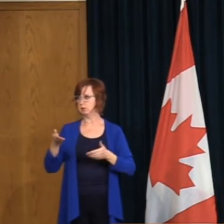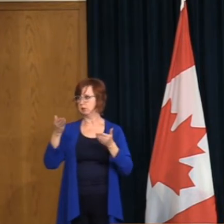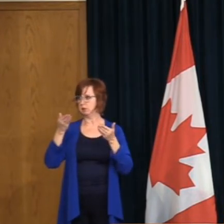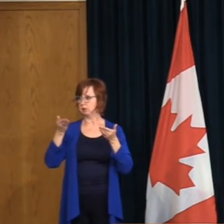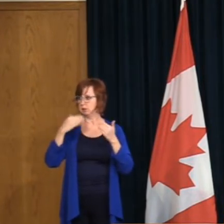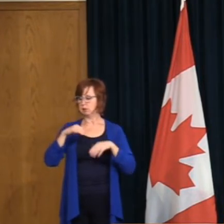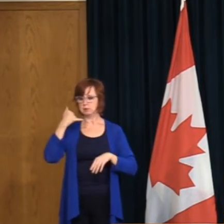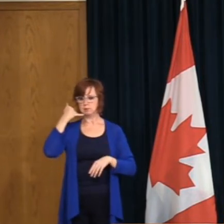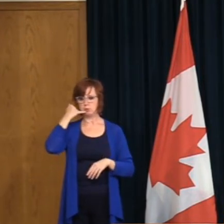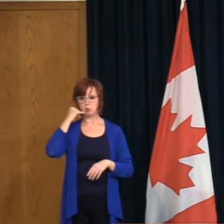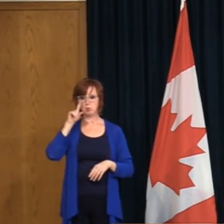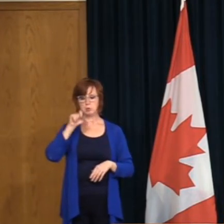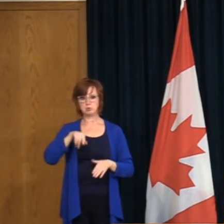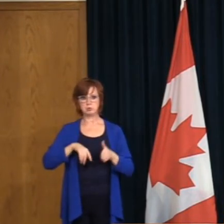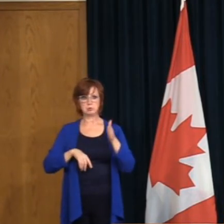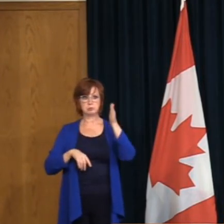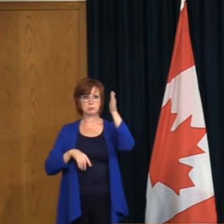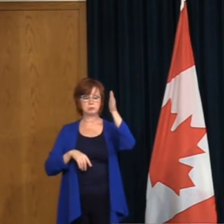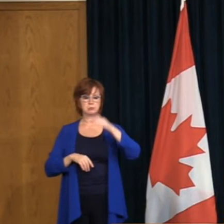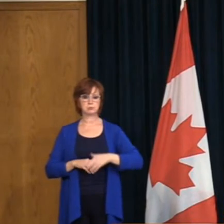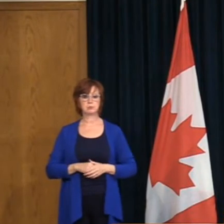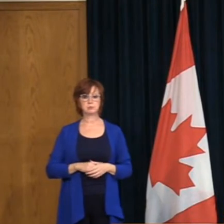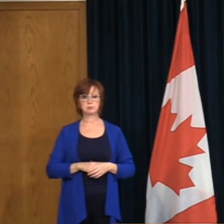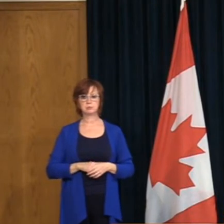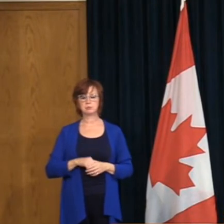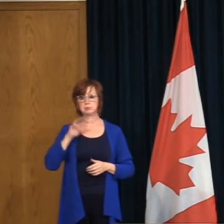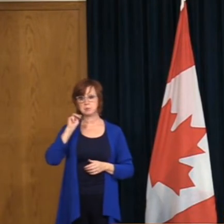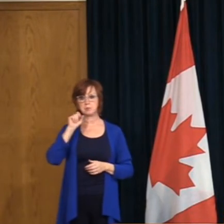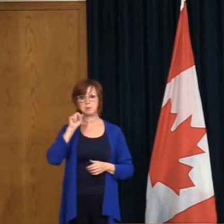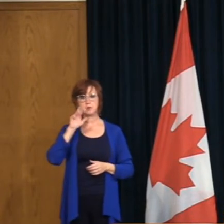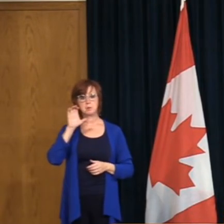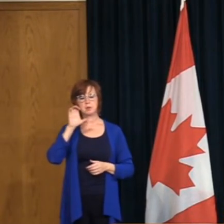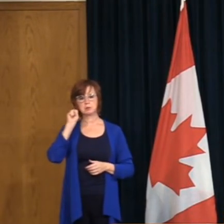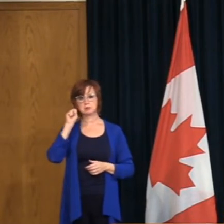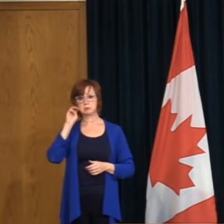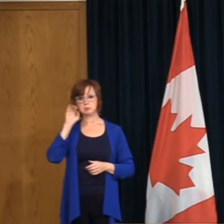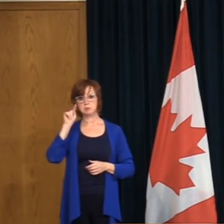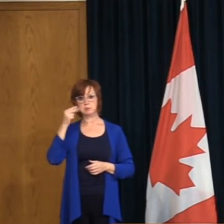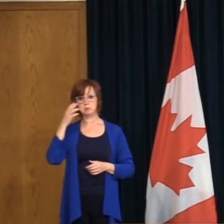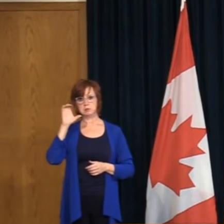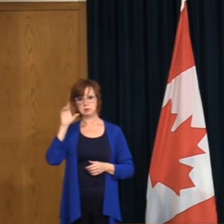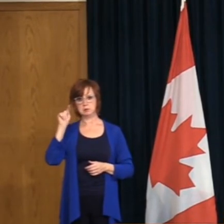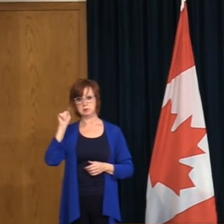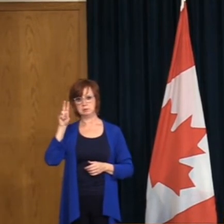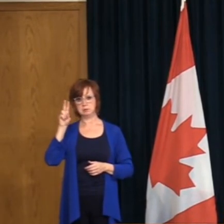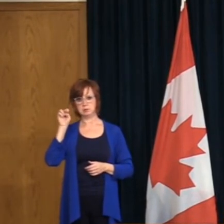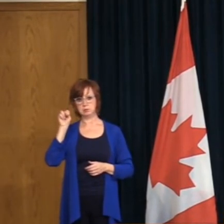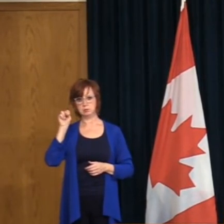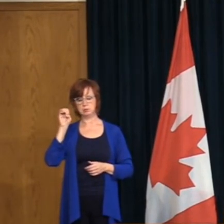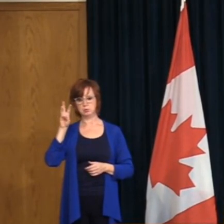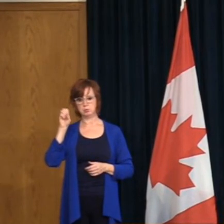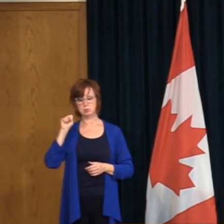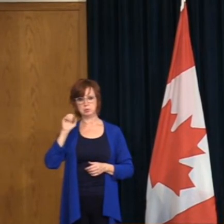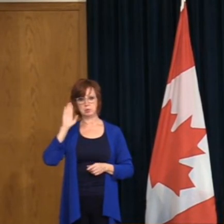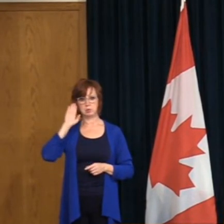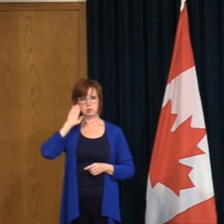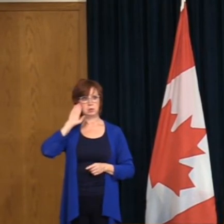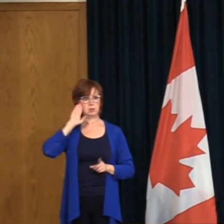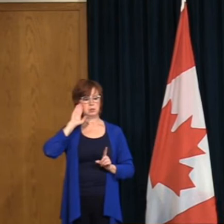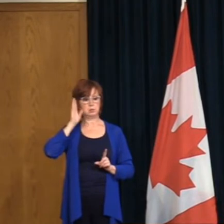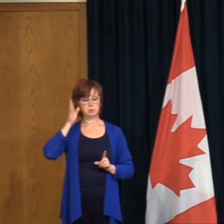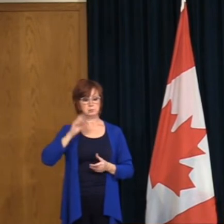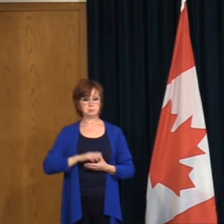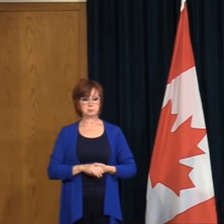next question on the line. Operator? We have Mark Smith with CTV. Hello. Testing numbers